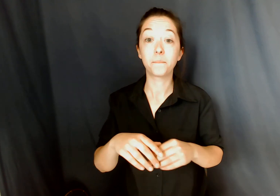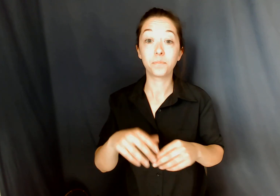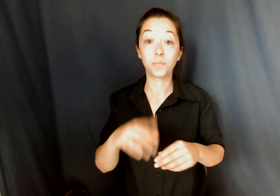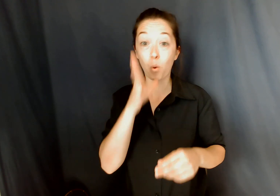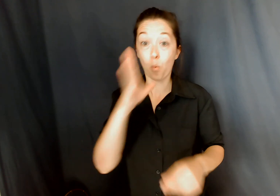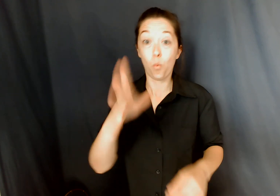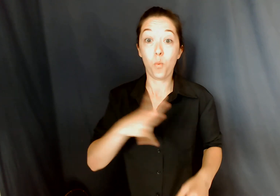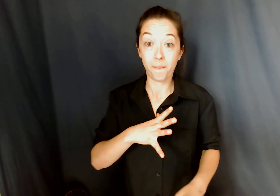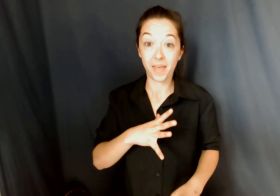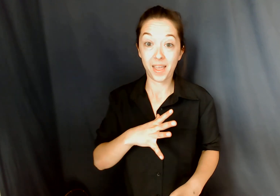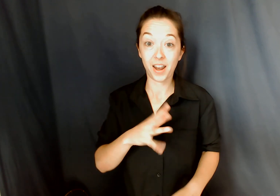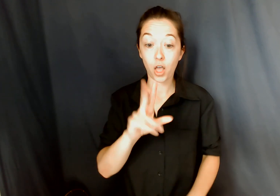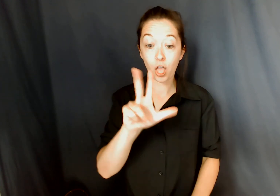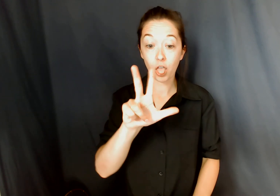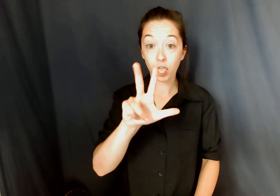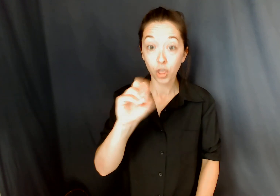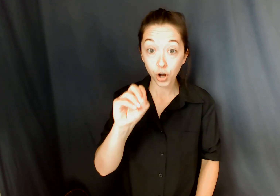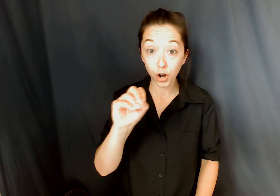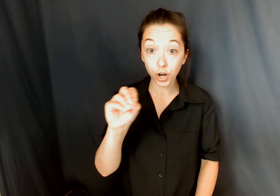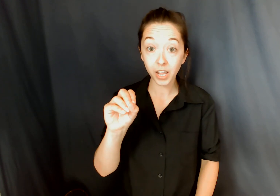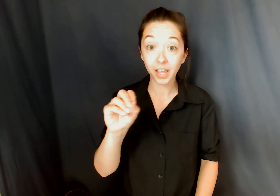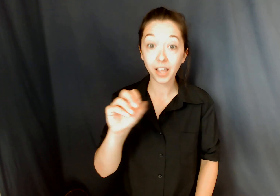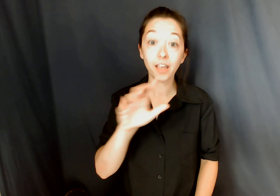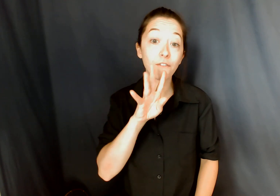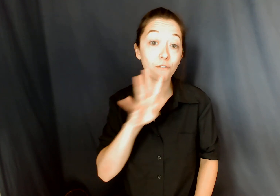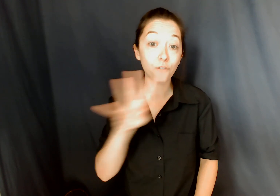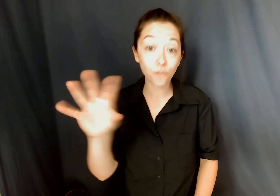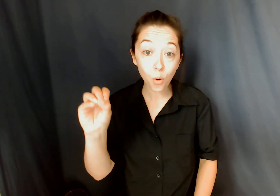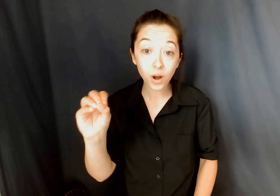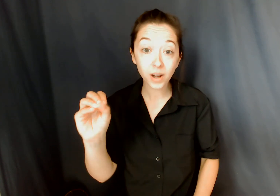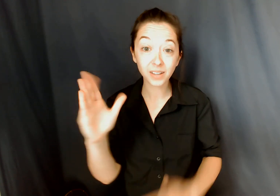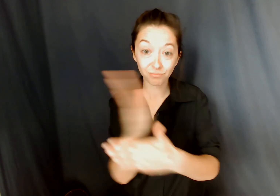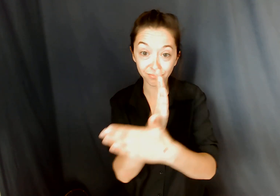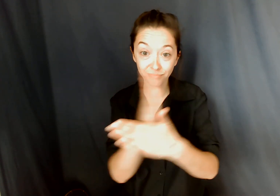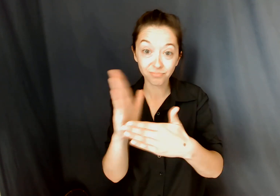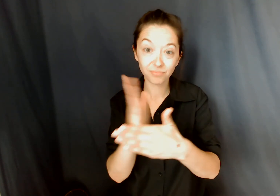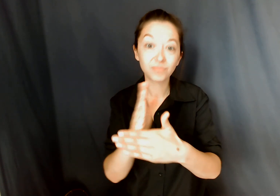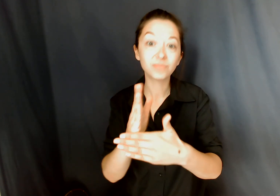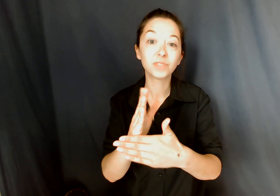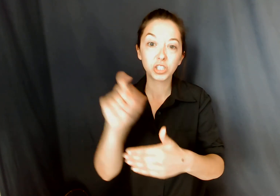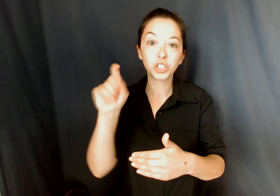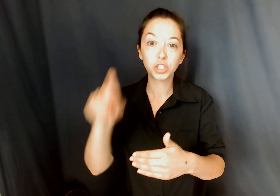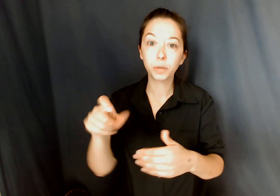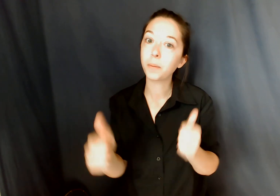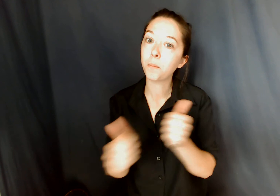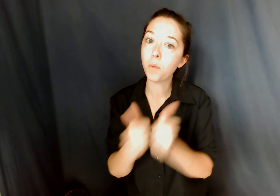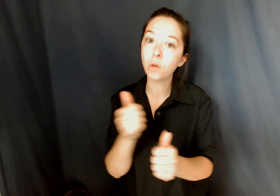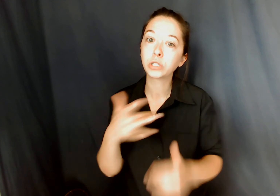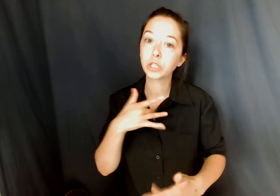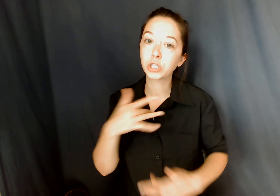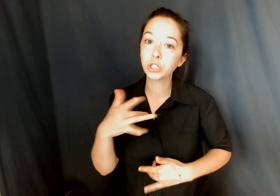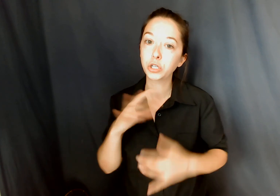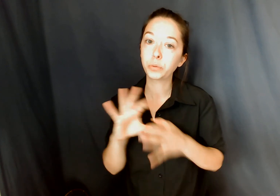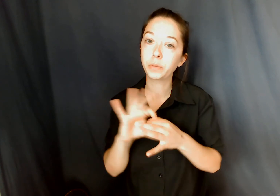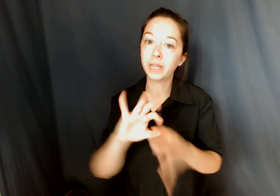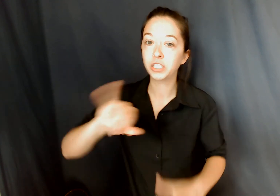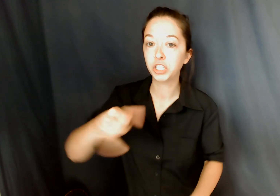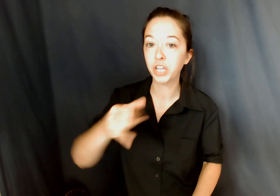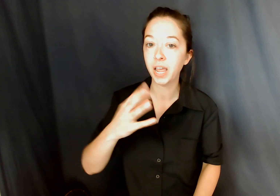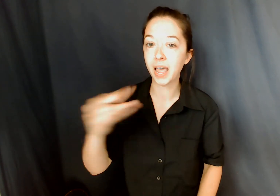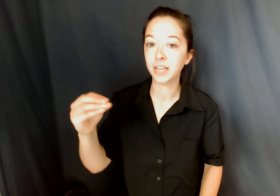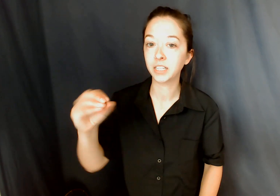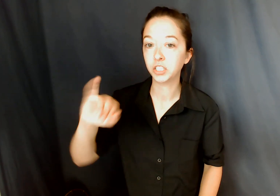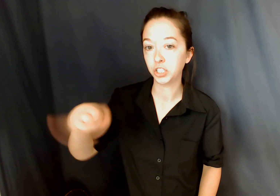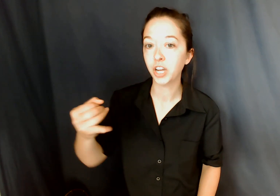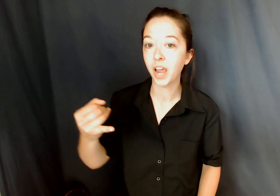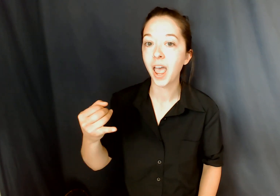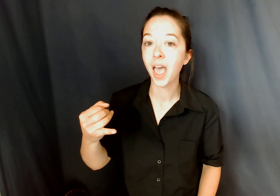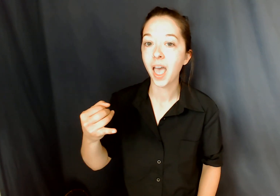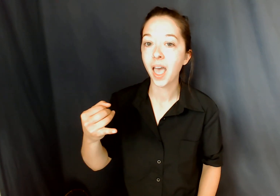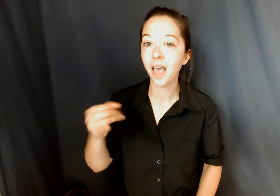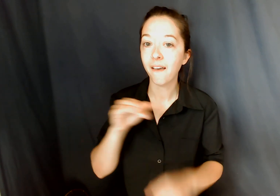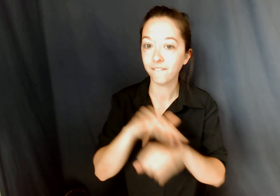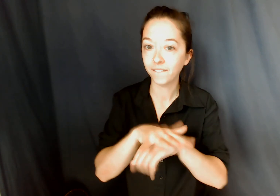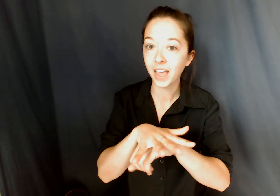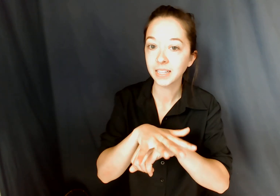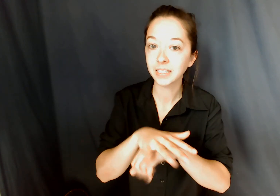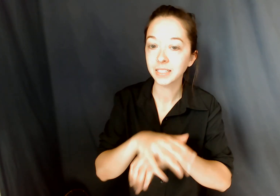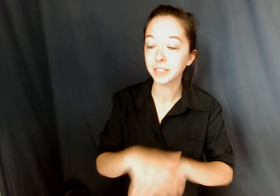Azar, specifically on the topic of mammograms, what do women need to be aware of? So another interesting thing that has emerged in the